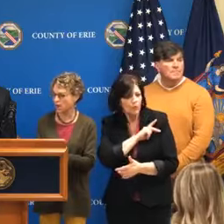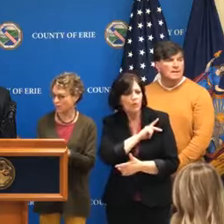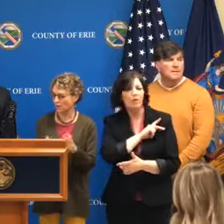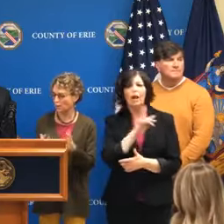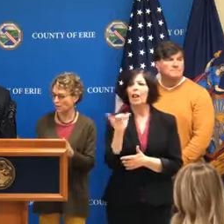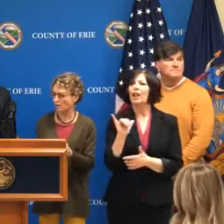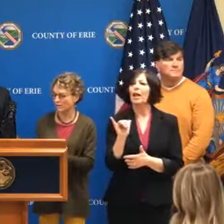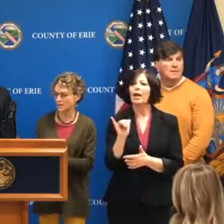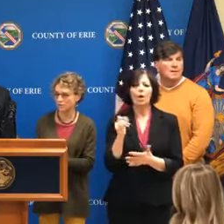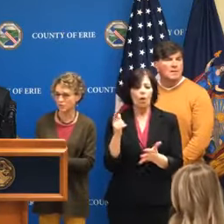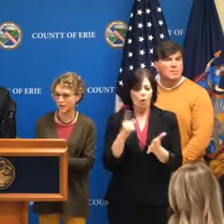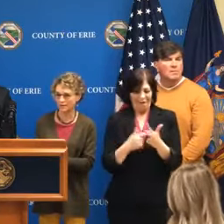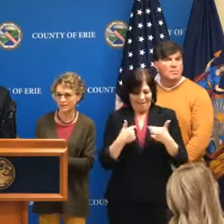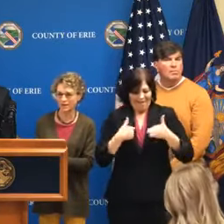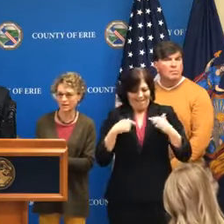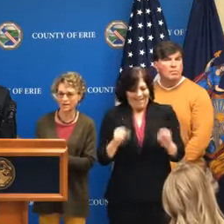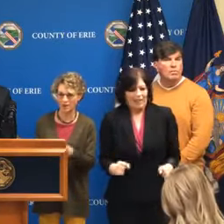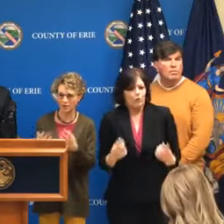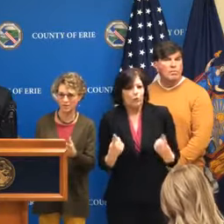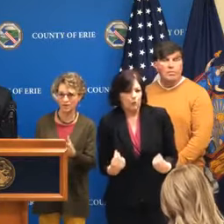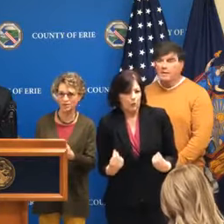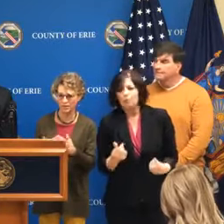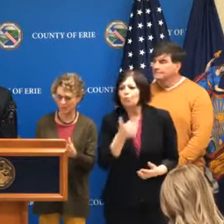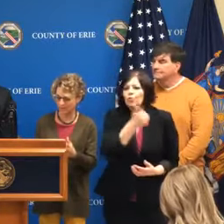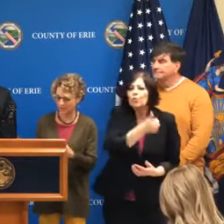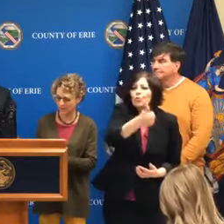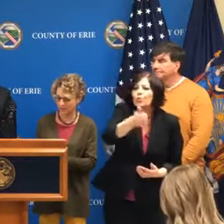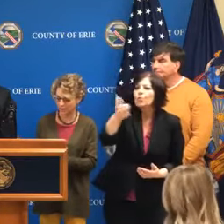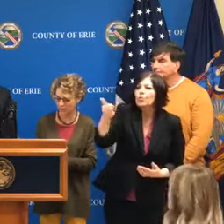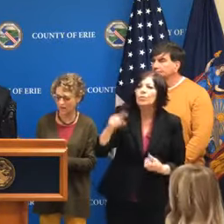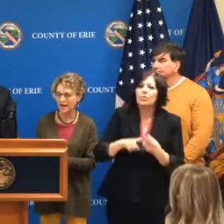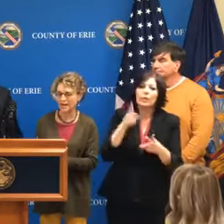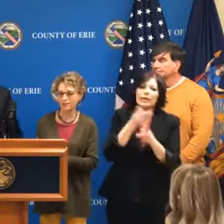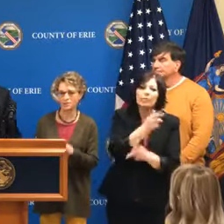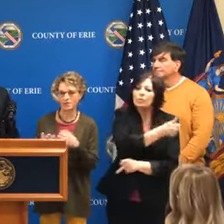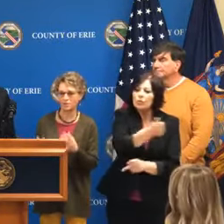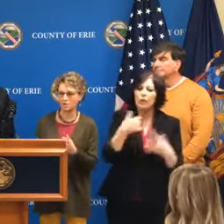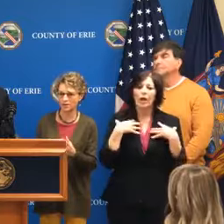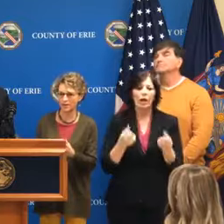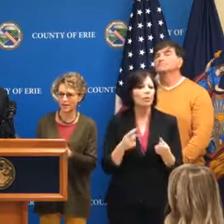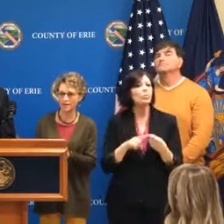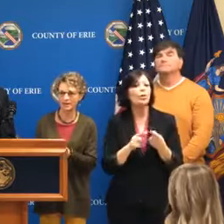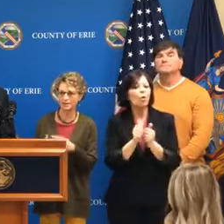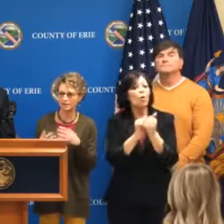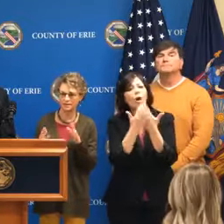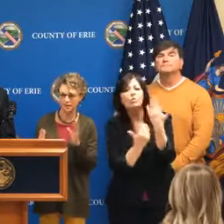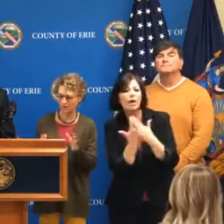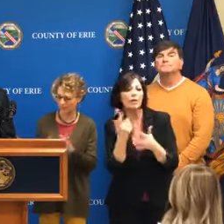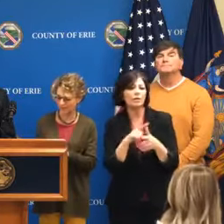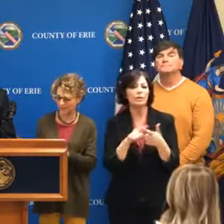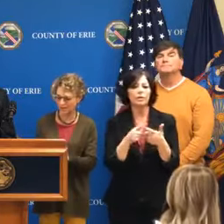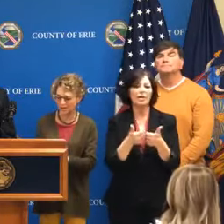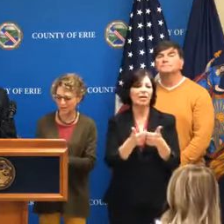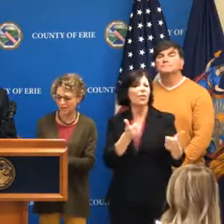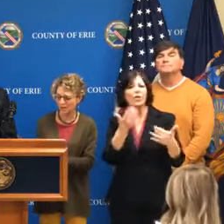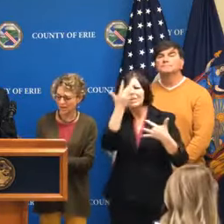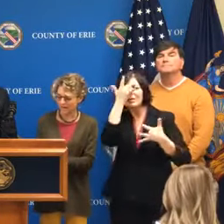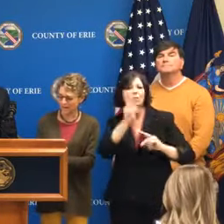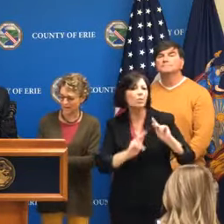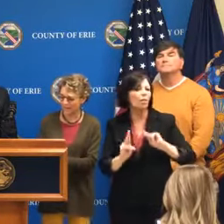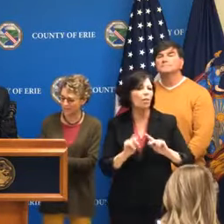like what we can do at ourselves to keep ourselves healthy, and that would be washing our hands and staying away from sick